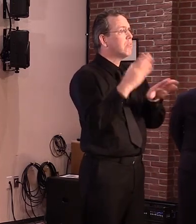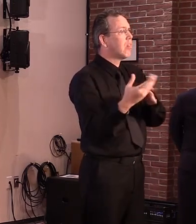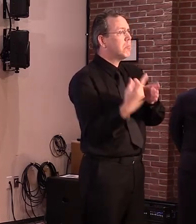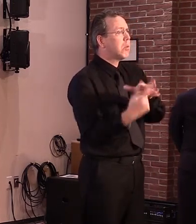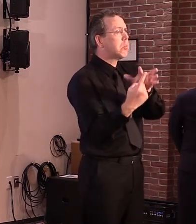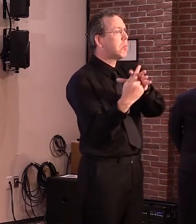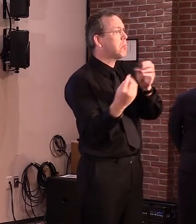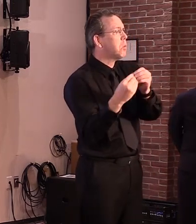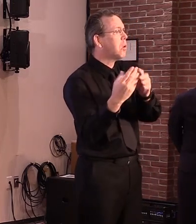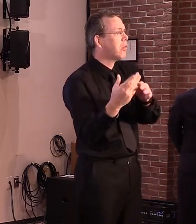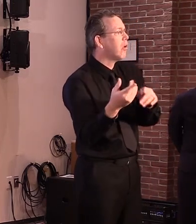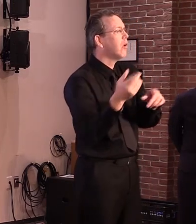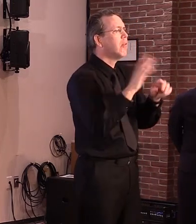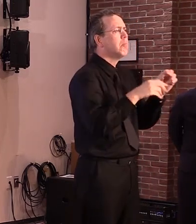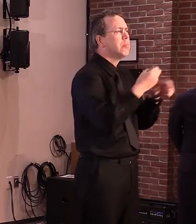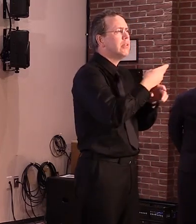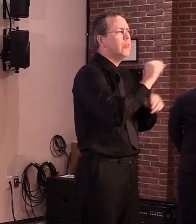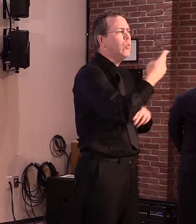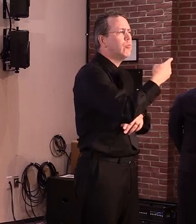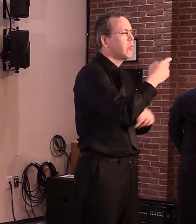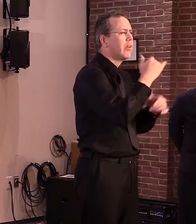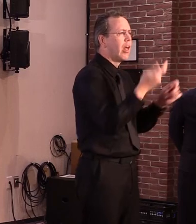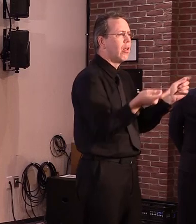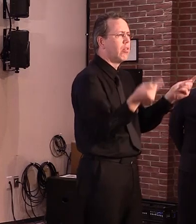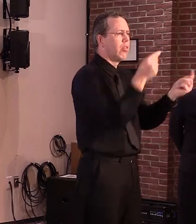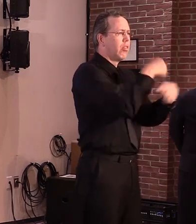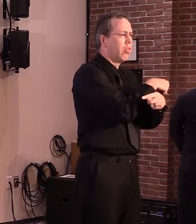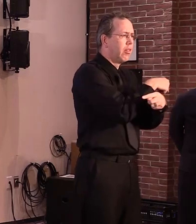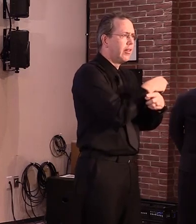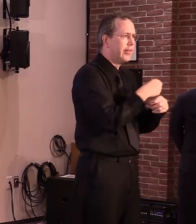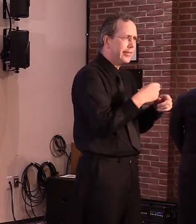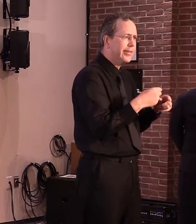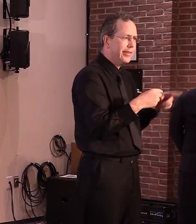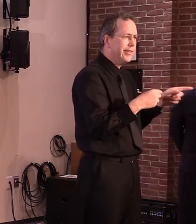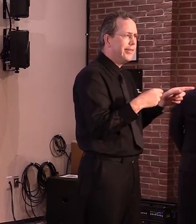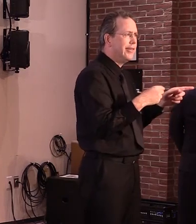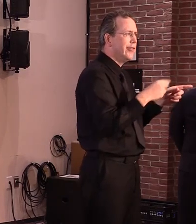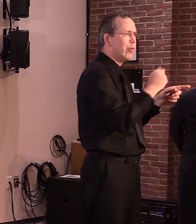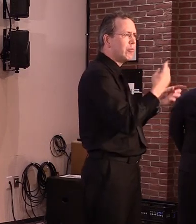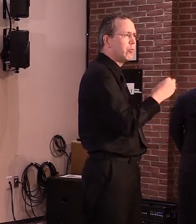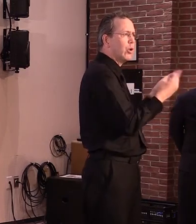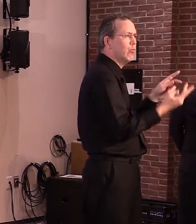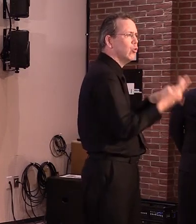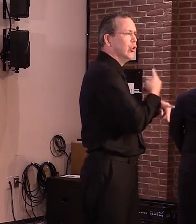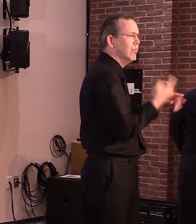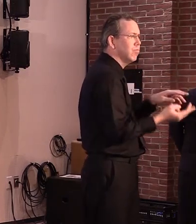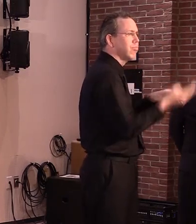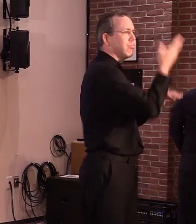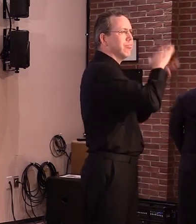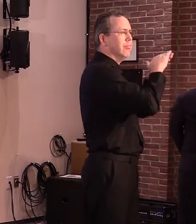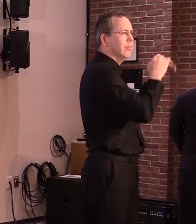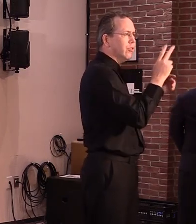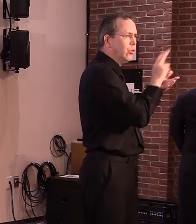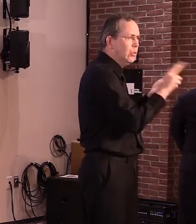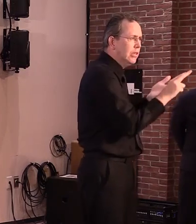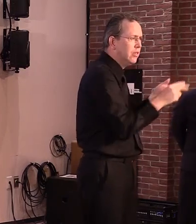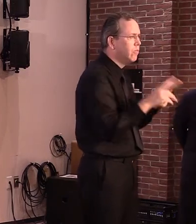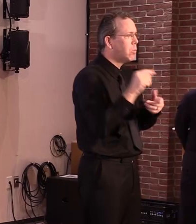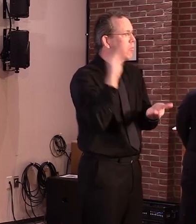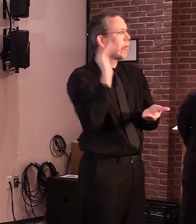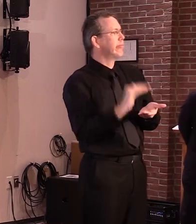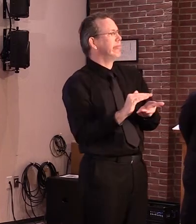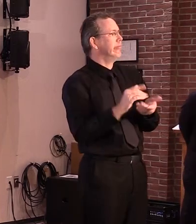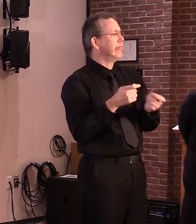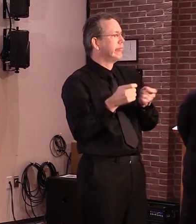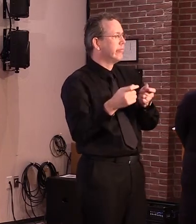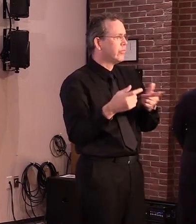weeks, they've continued to grow, where they have four times the deaths that Vermont does right at this point in time, while ours is stabilized. So there's